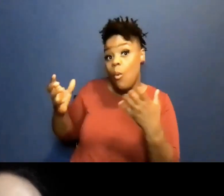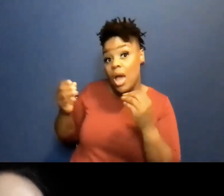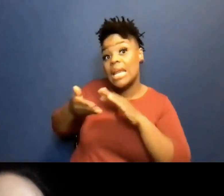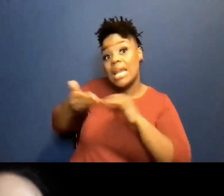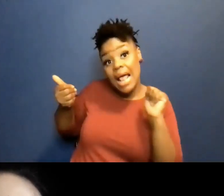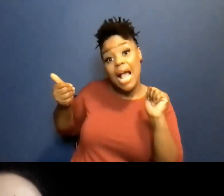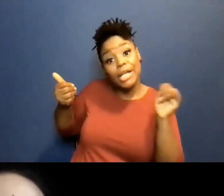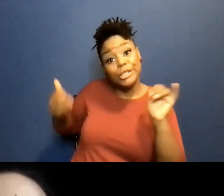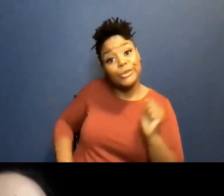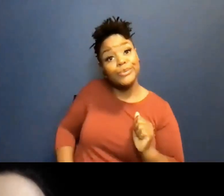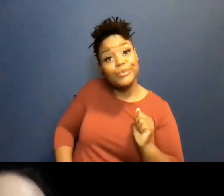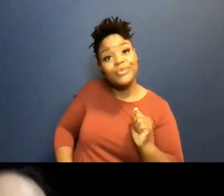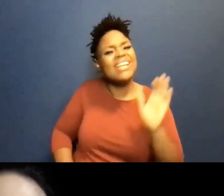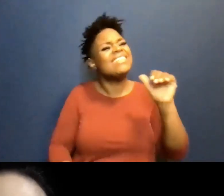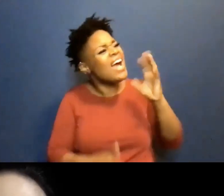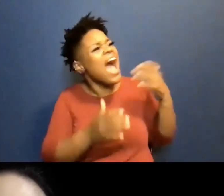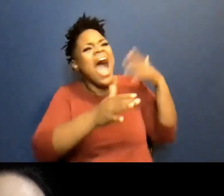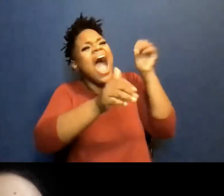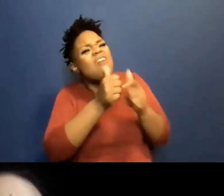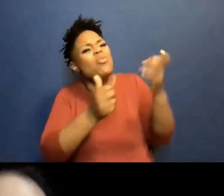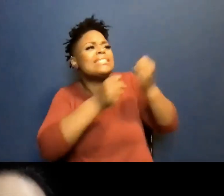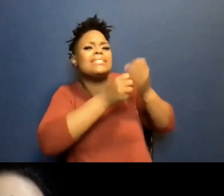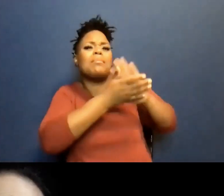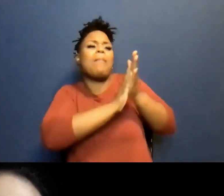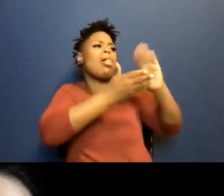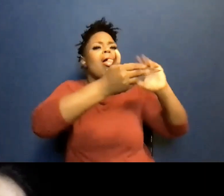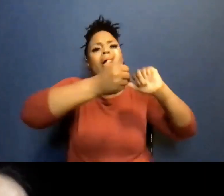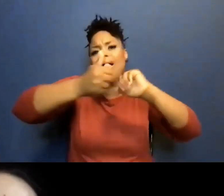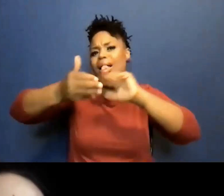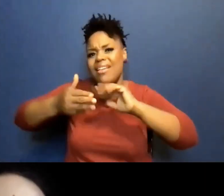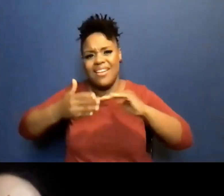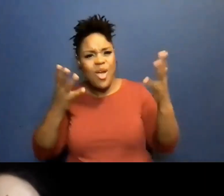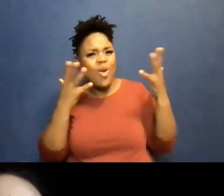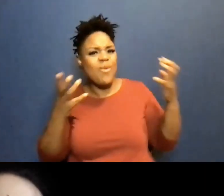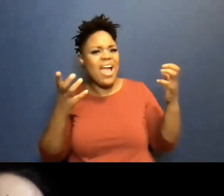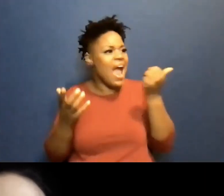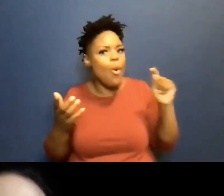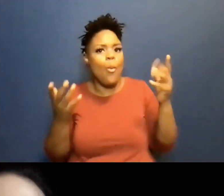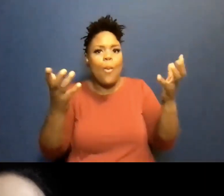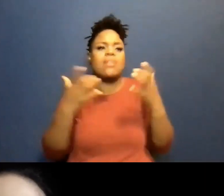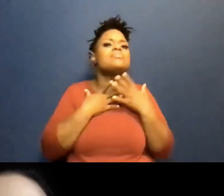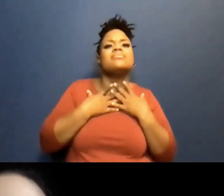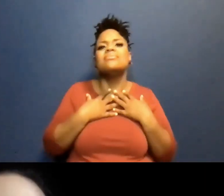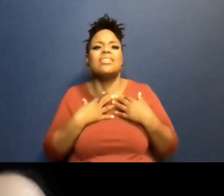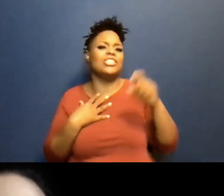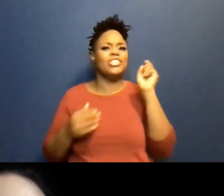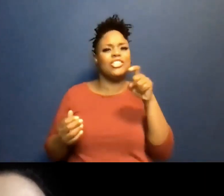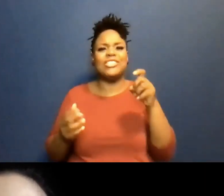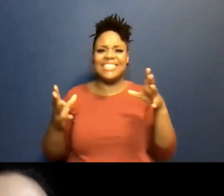getting laid. But anybody who wants to get laid, they should get laid. And we all have a right to pleasure,